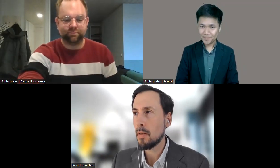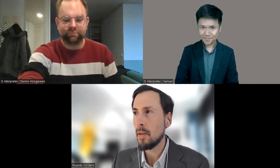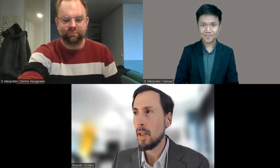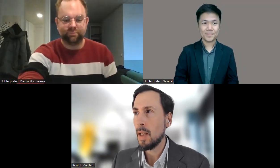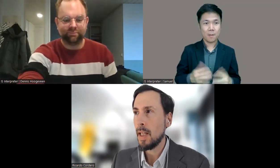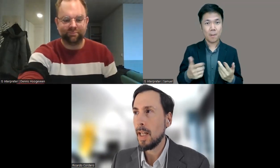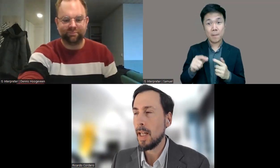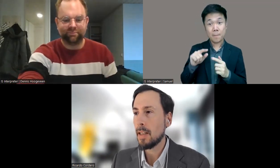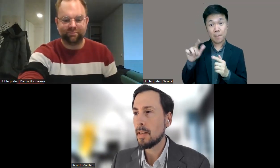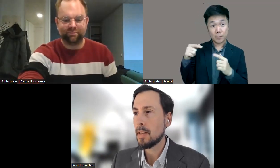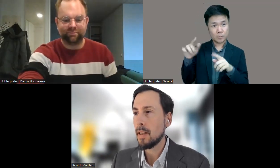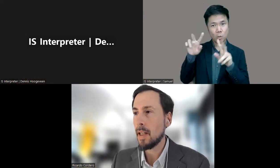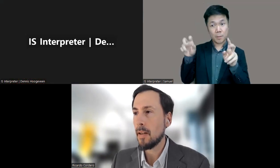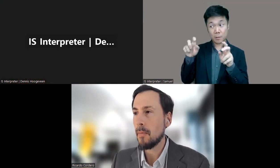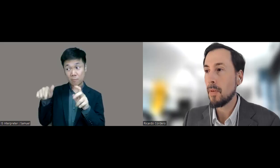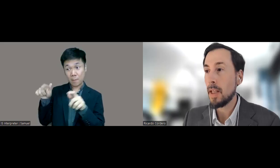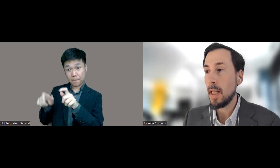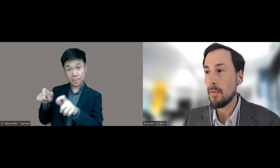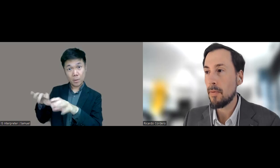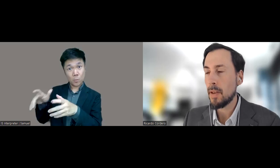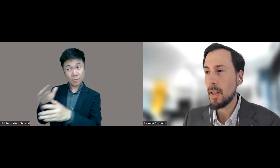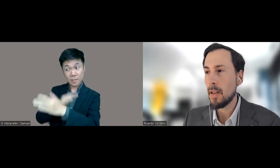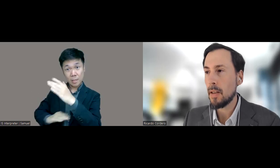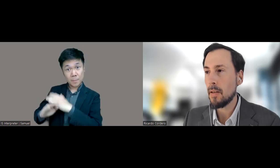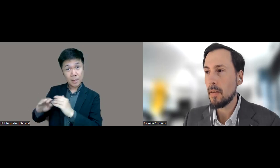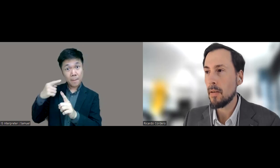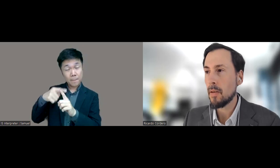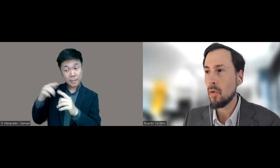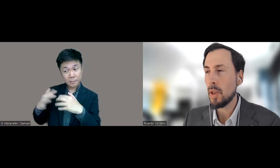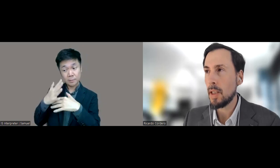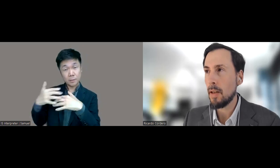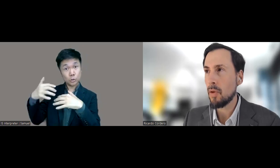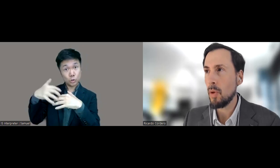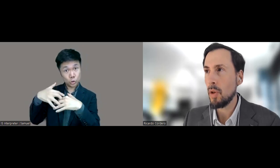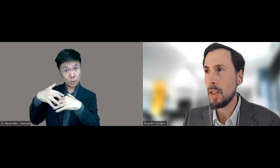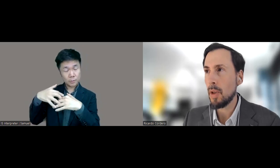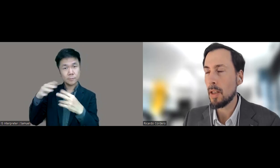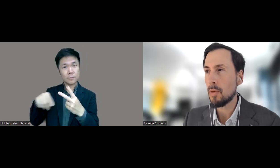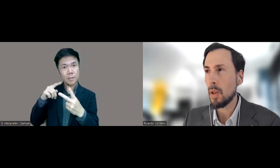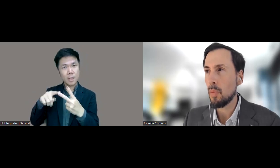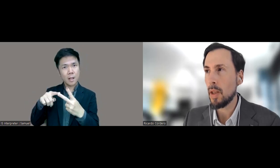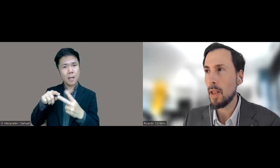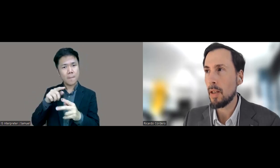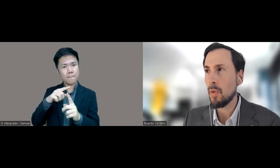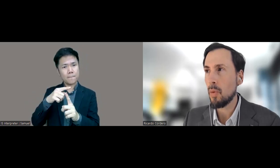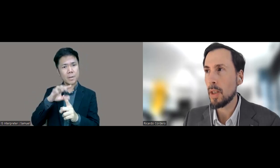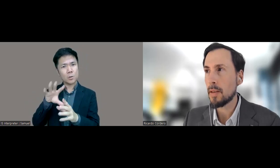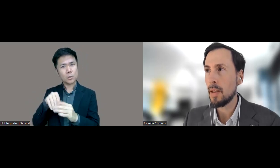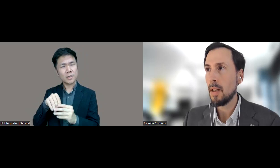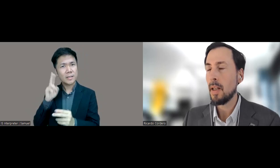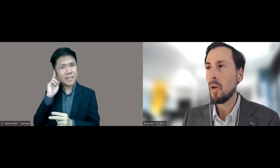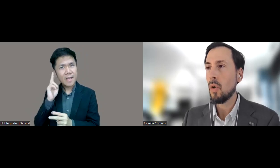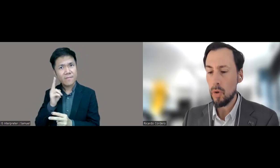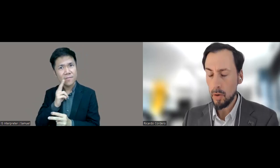disabilities and deaf the deaf community as well, with a